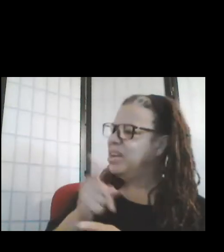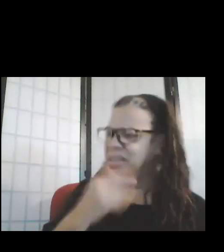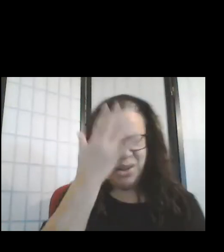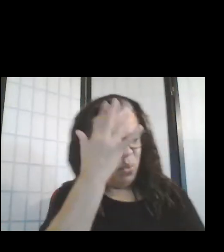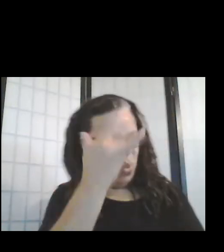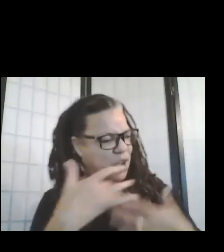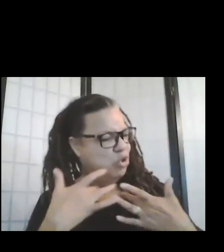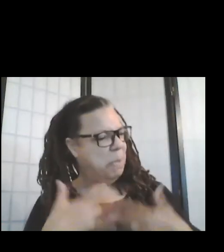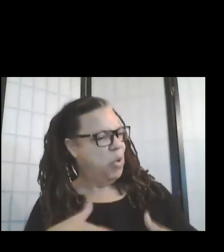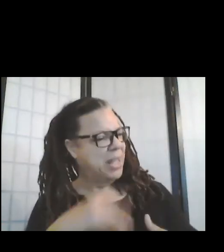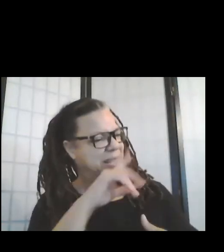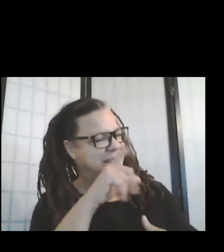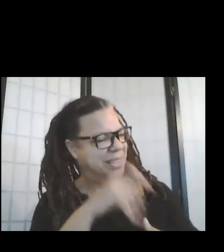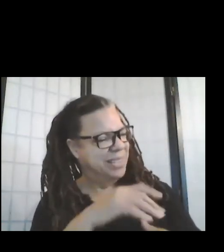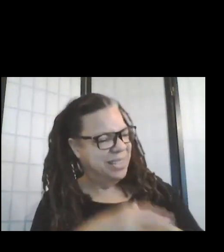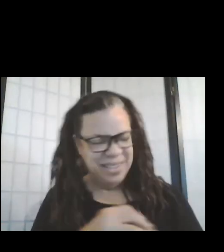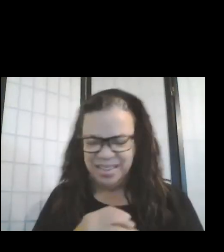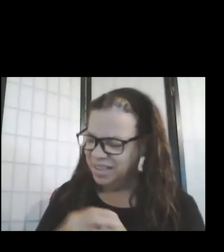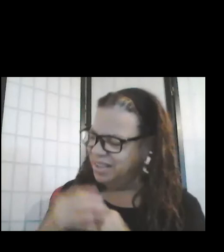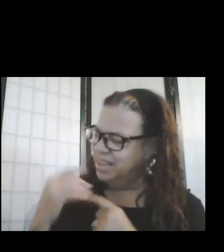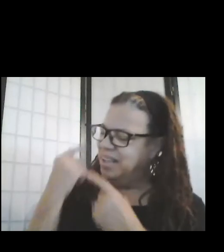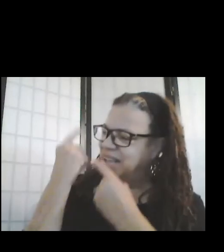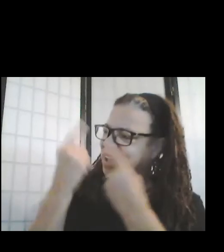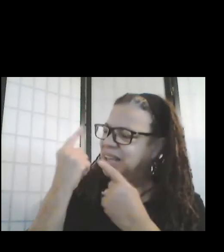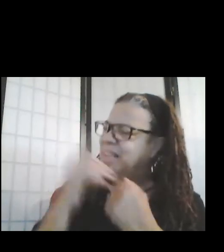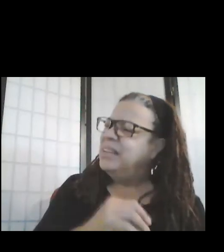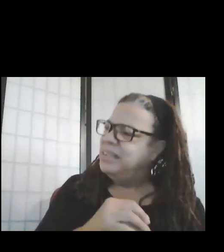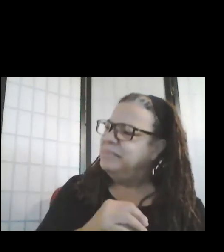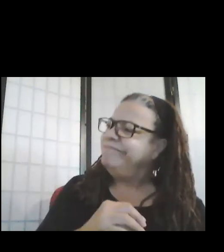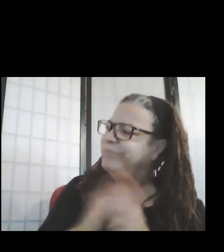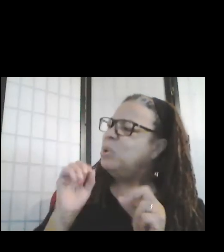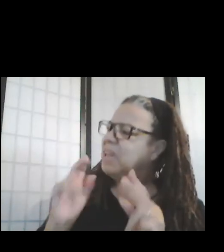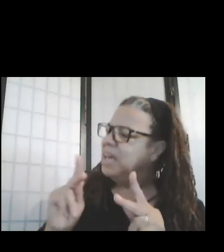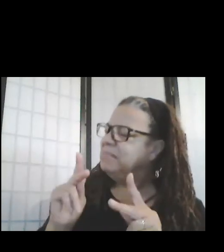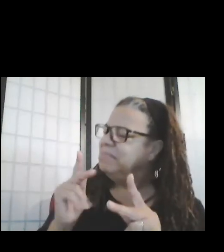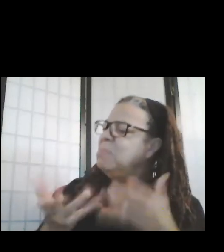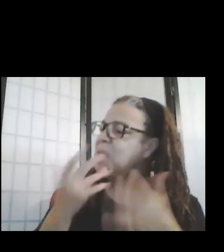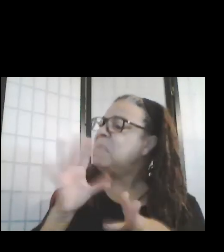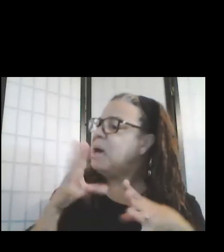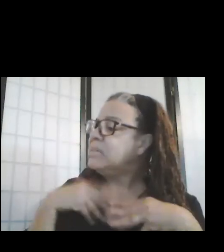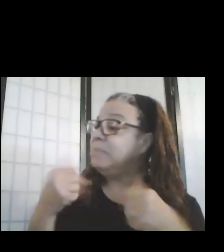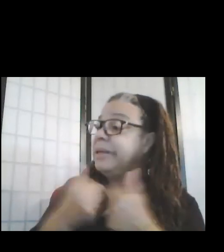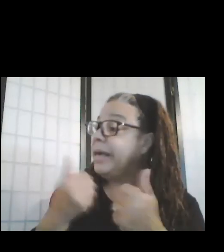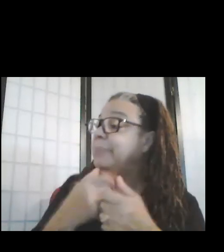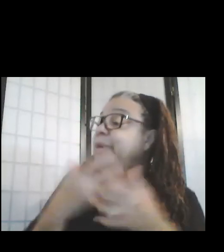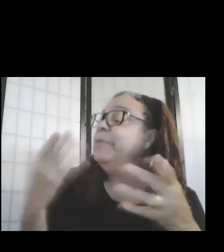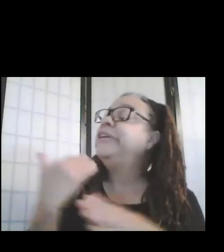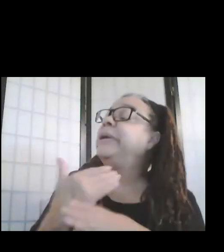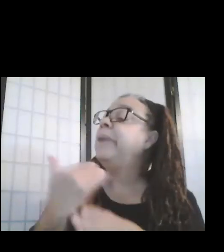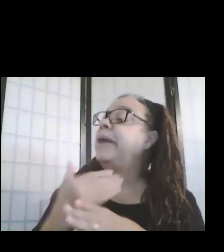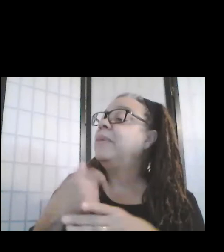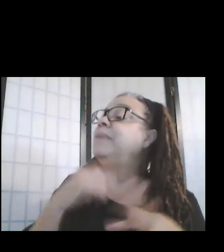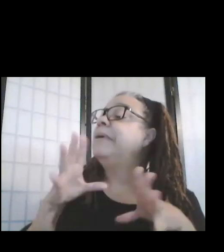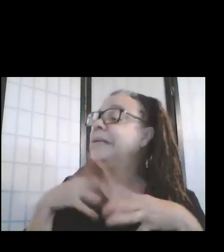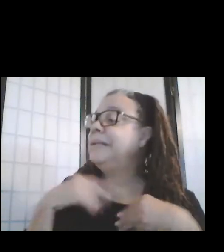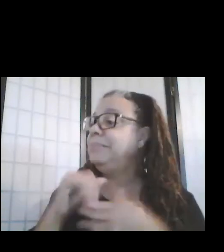depressed? Morris thought about that also. Okay, maybe I buy into the game too much and it bothers me that I do. I